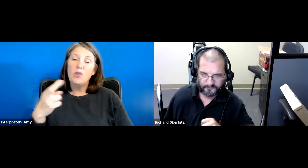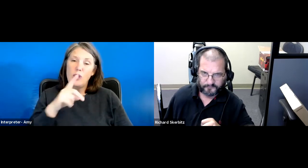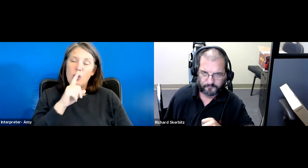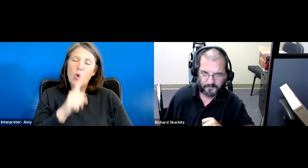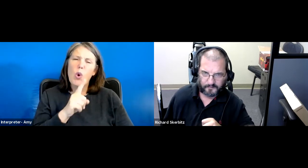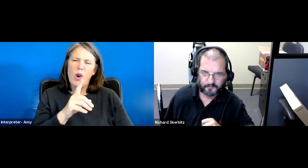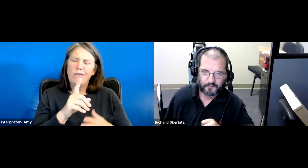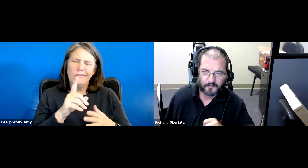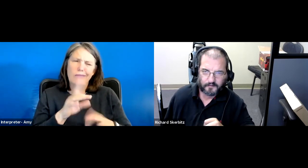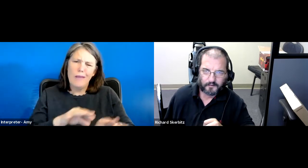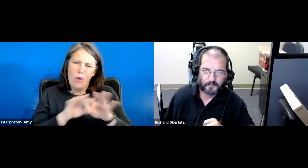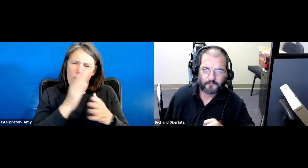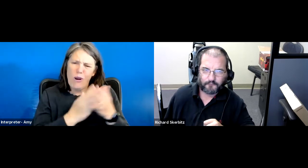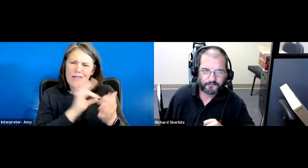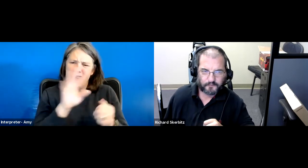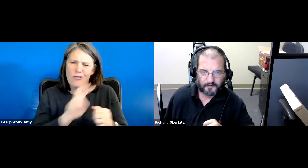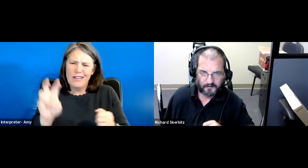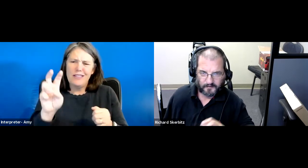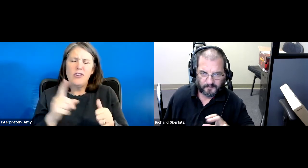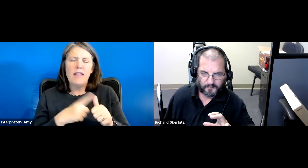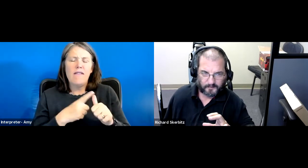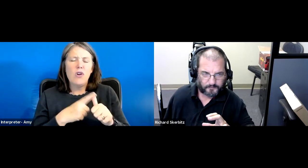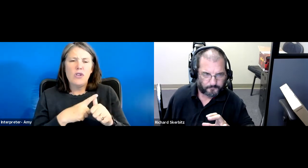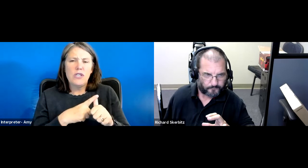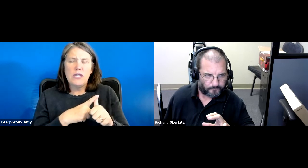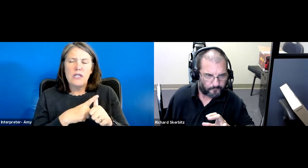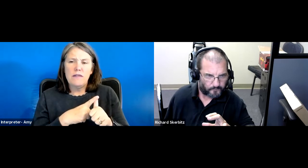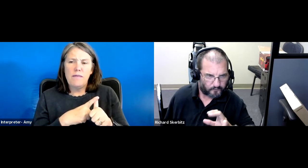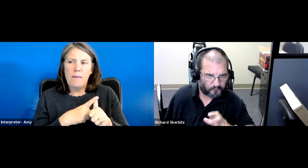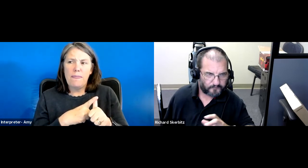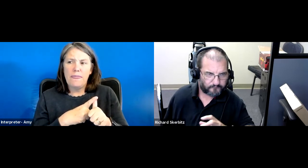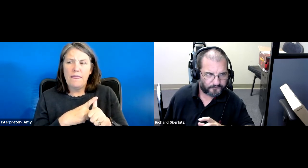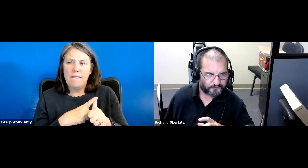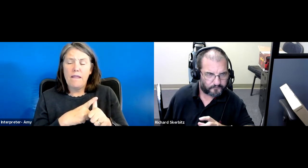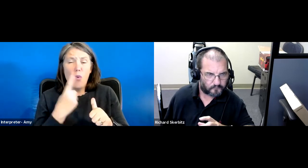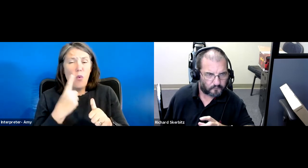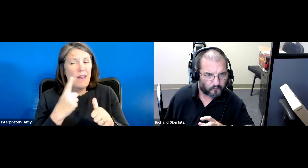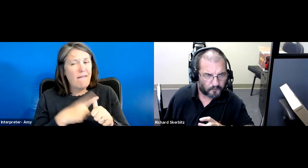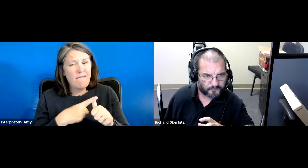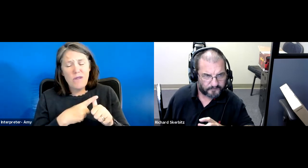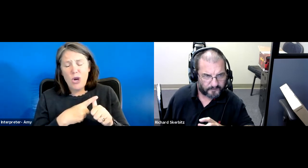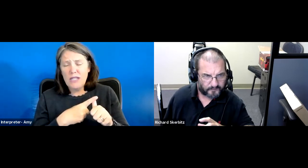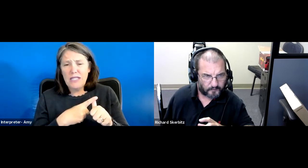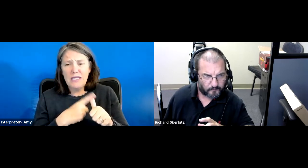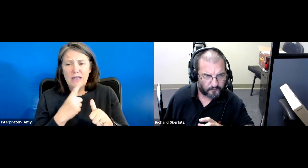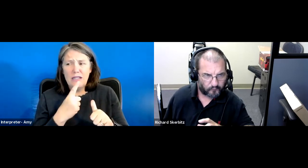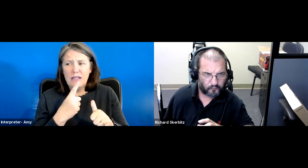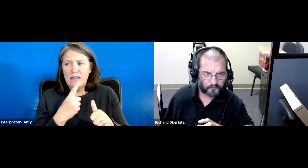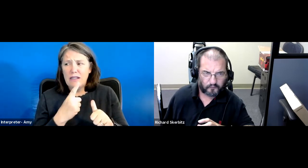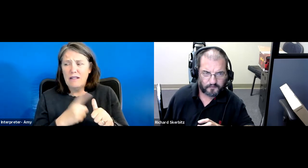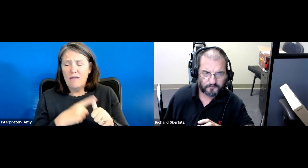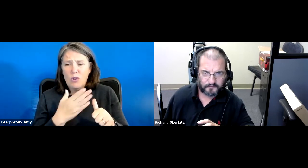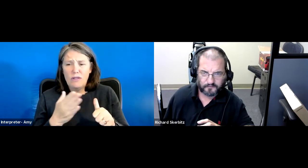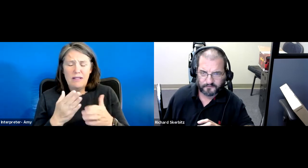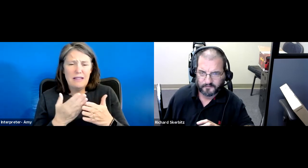of transition. And the first and one of the first ones that that we